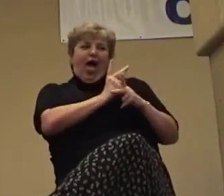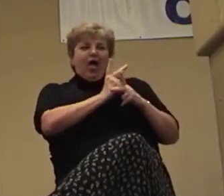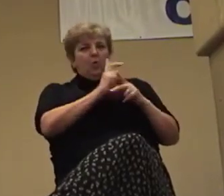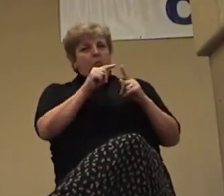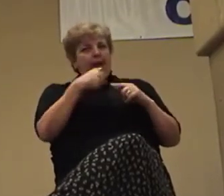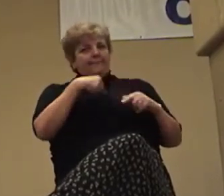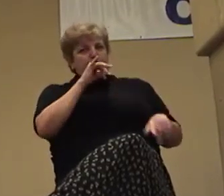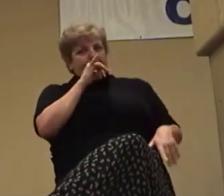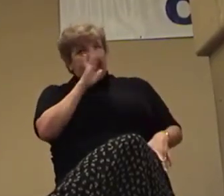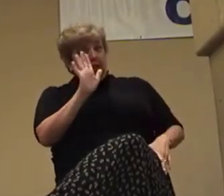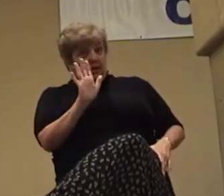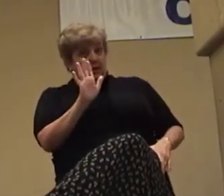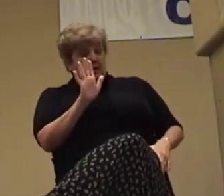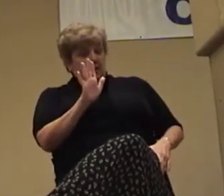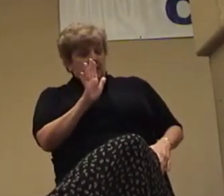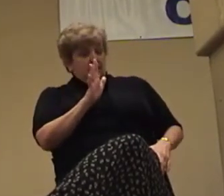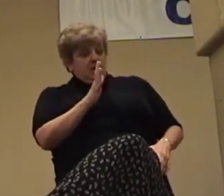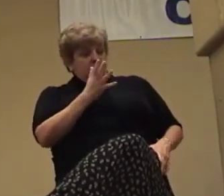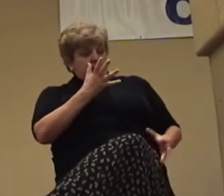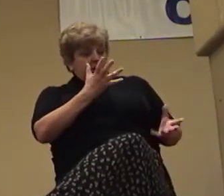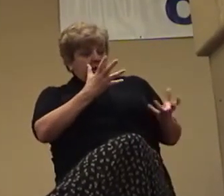You want to hold on to the dream, work it out. You know.